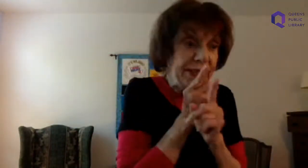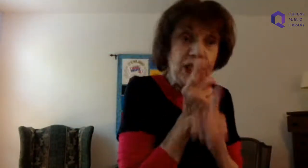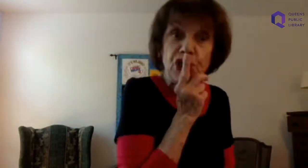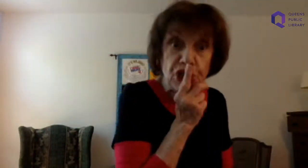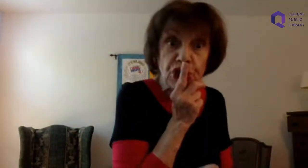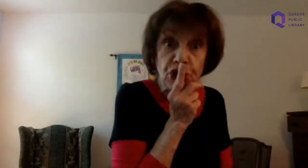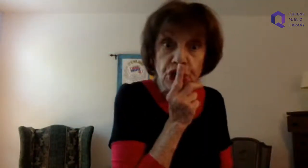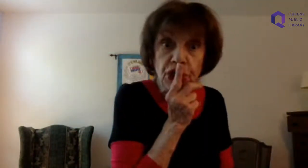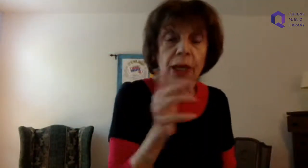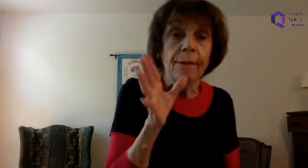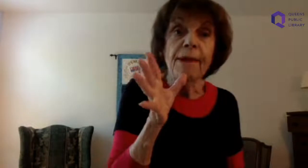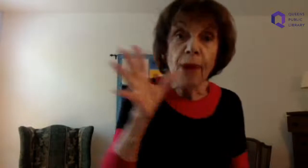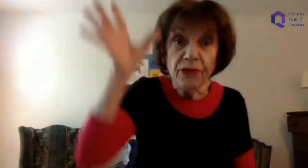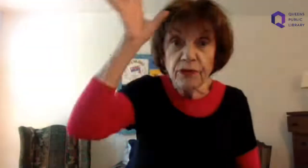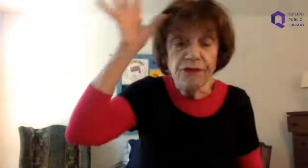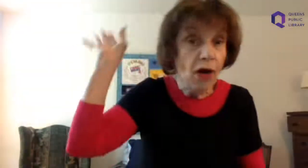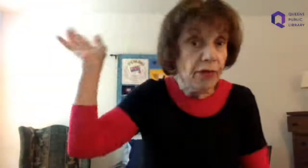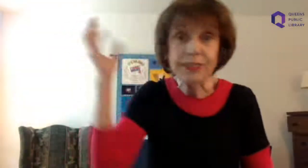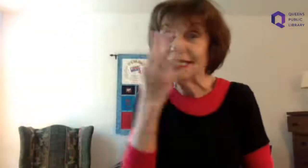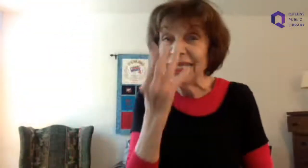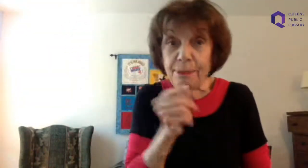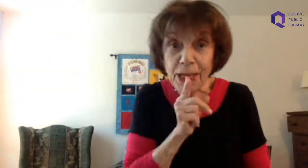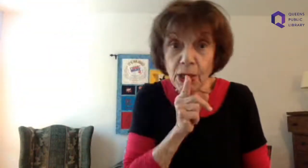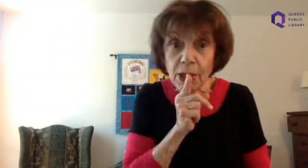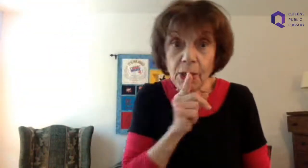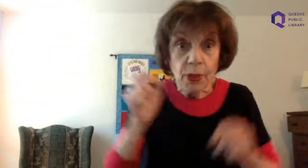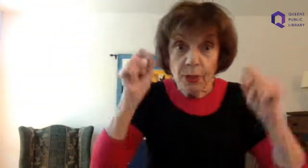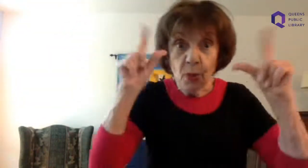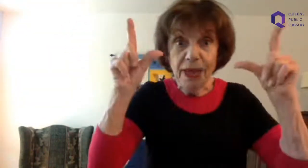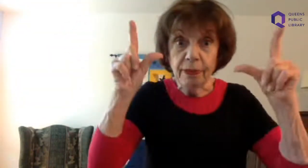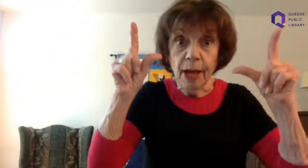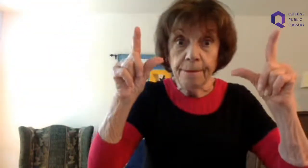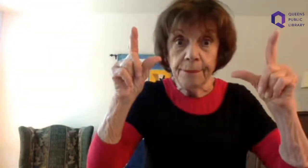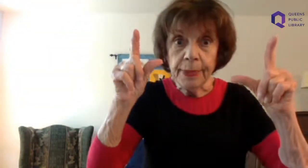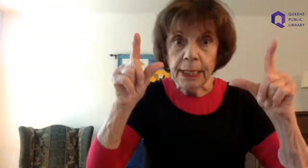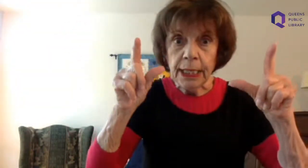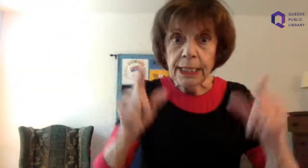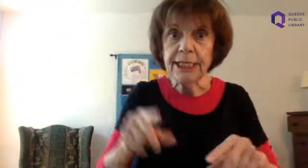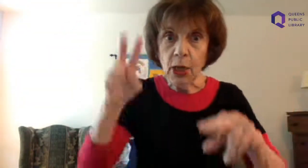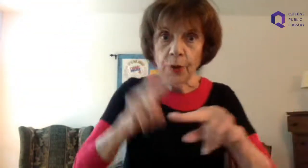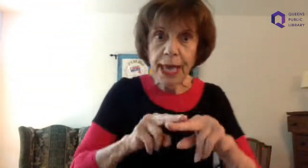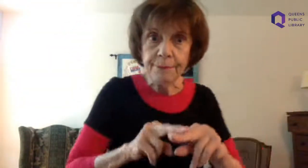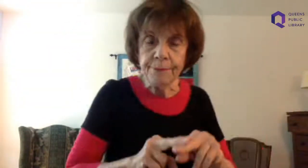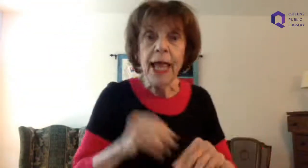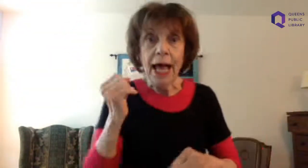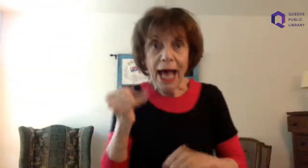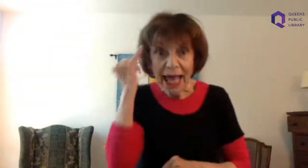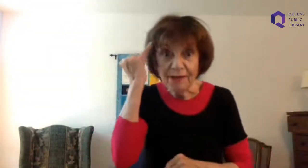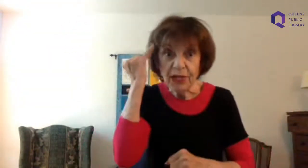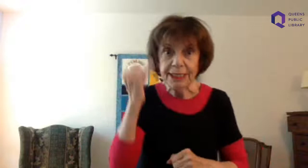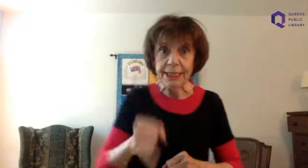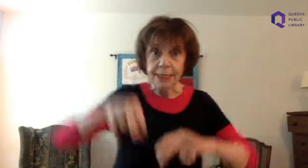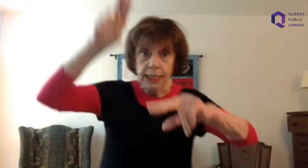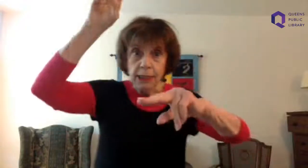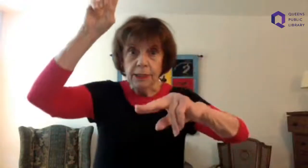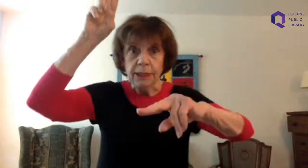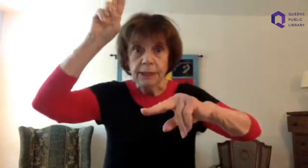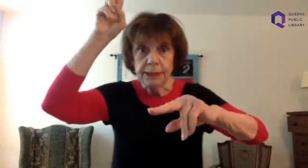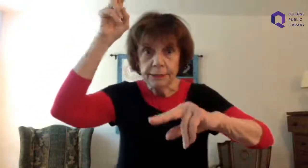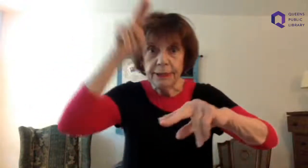"Shh, my mother and father are sleeping. You don't want to wake them up." He said, "Okay, I have an idea.